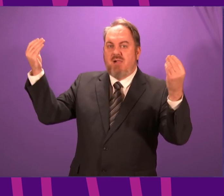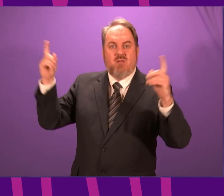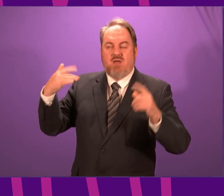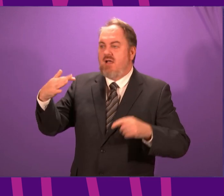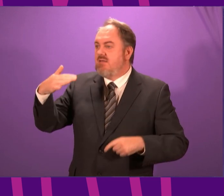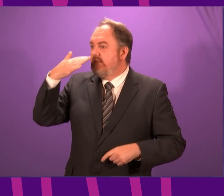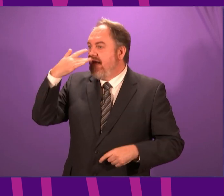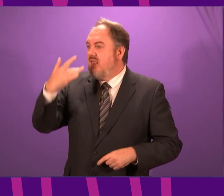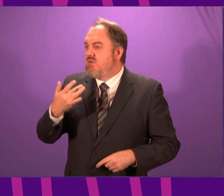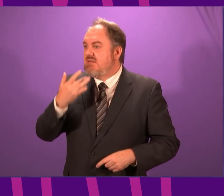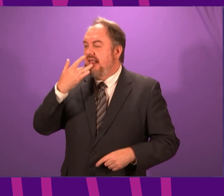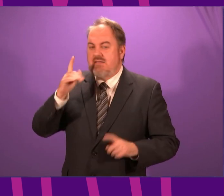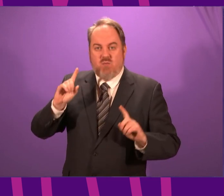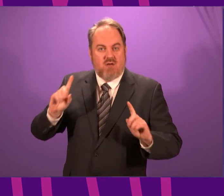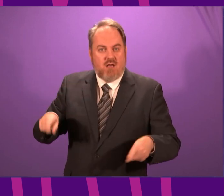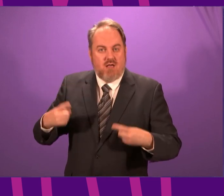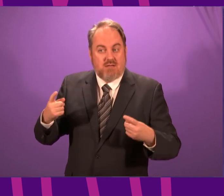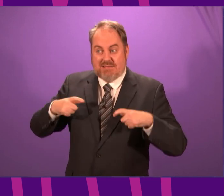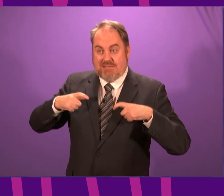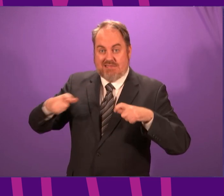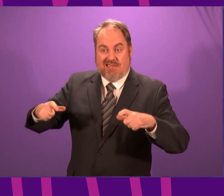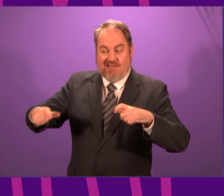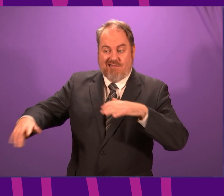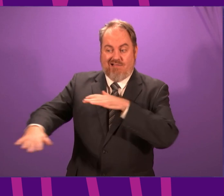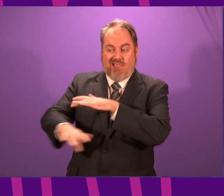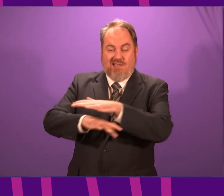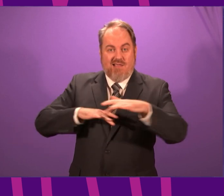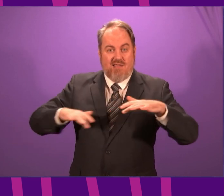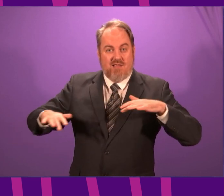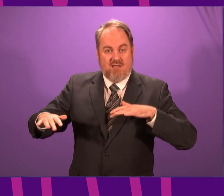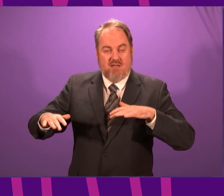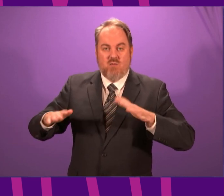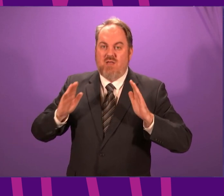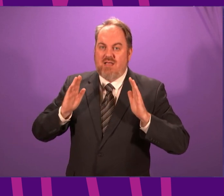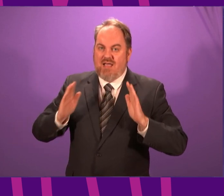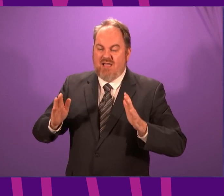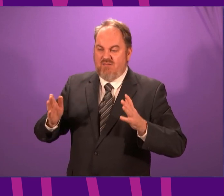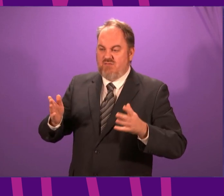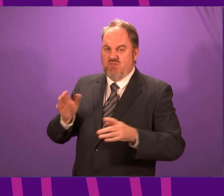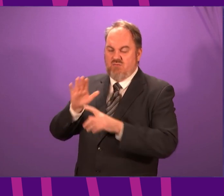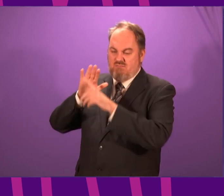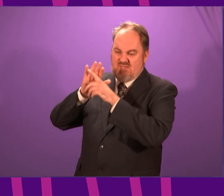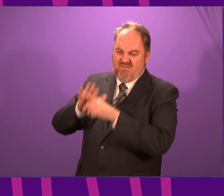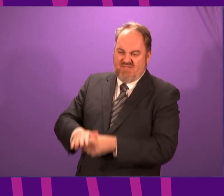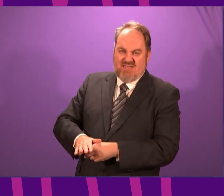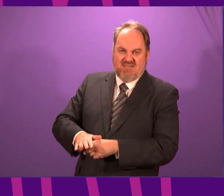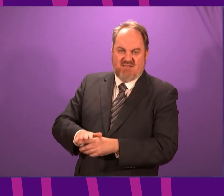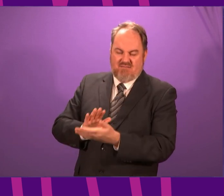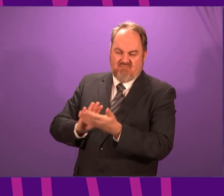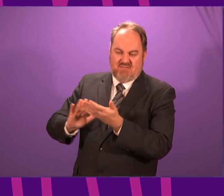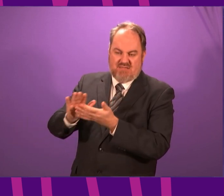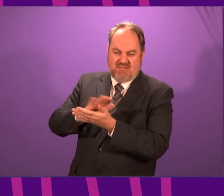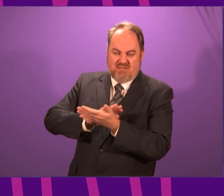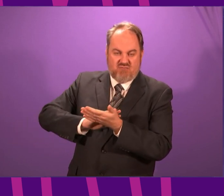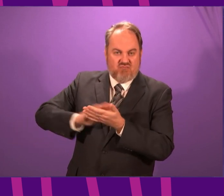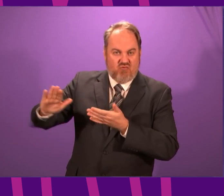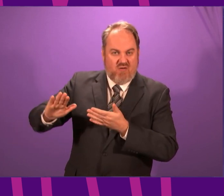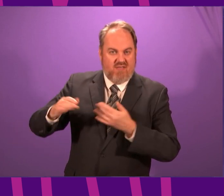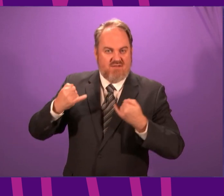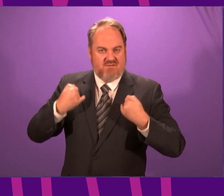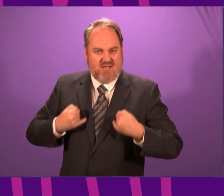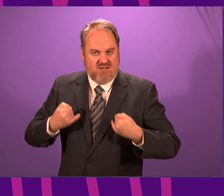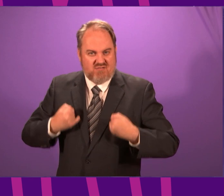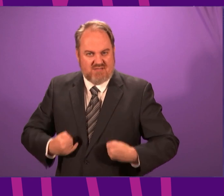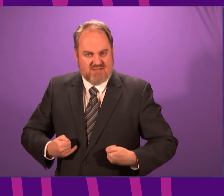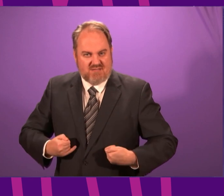it, but it's still there. We have to defeat the virus, whatever the cost. Today I want to speak about